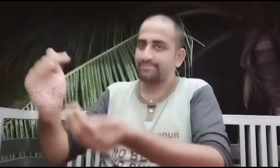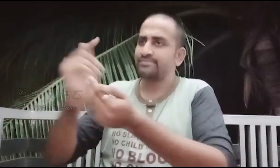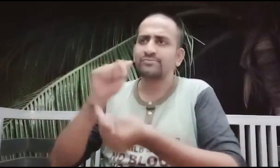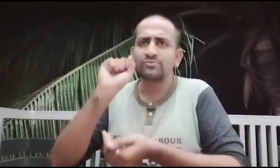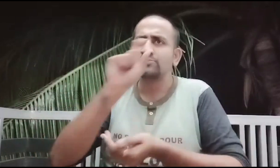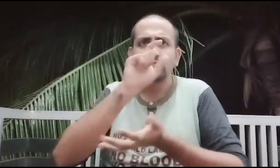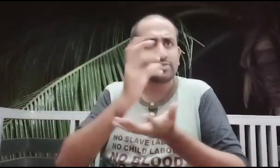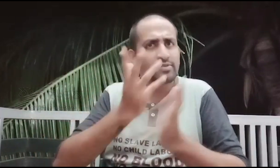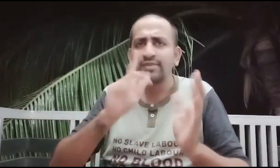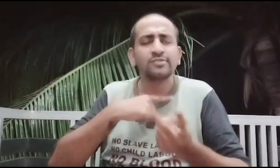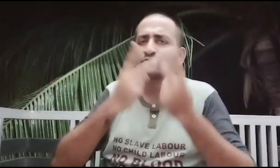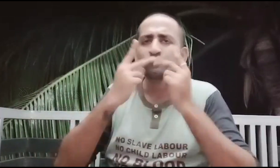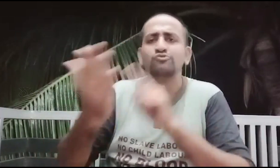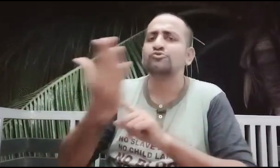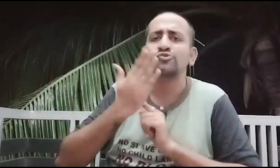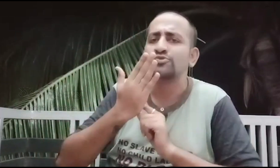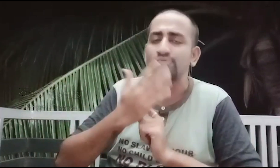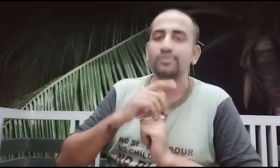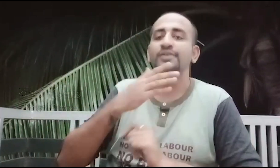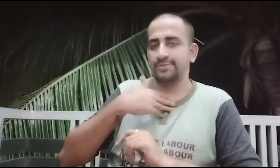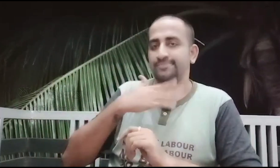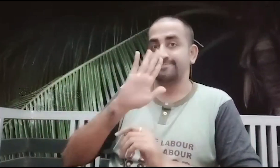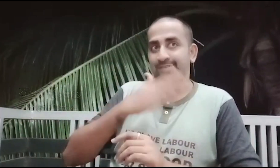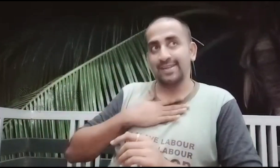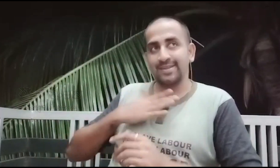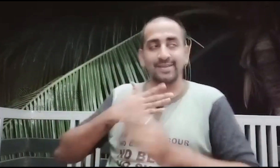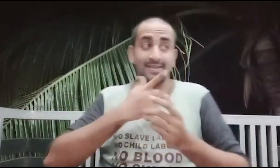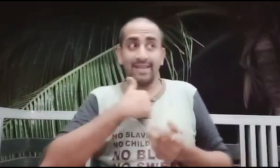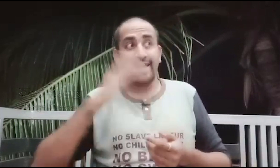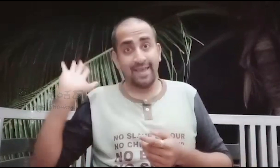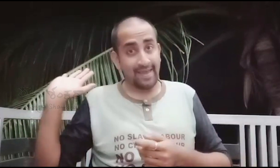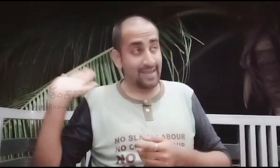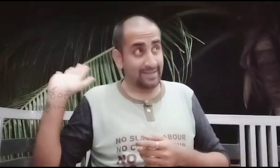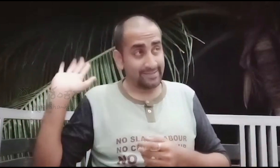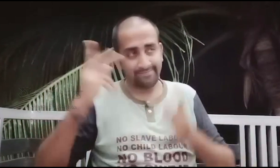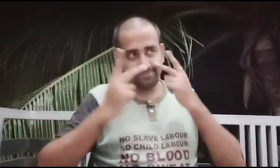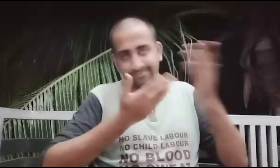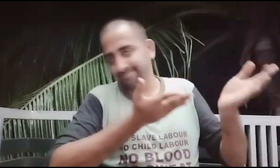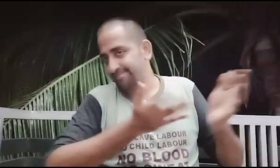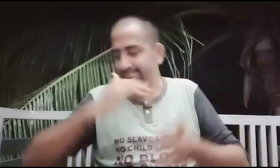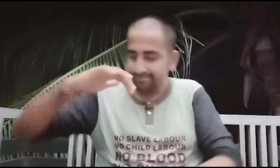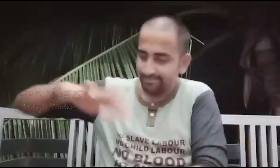"May I see the duck that you have? Will you show it to me?" He says, "Yes, I will show it to